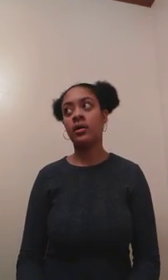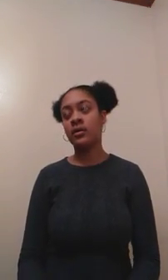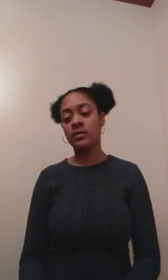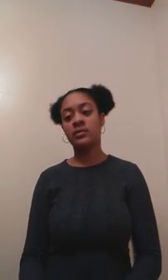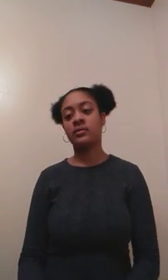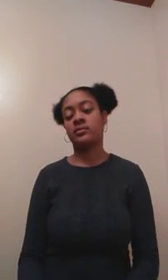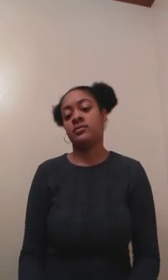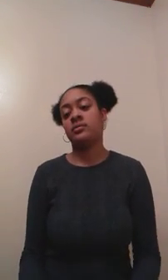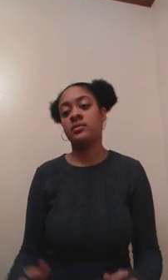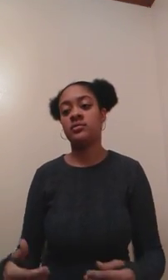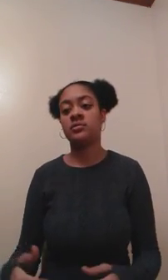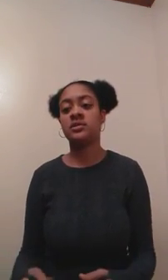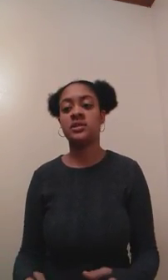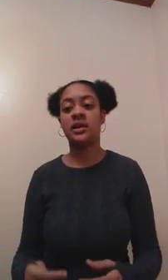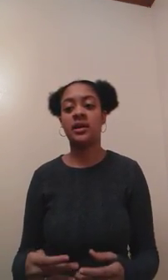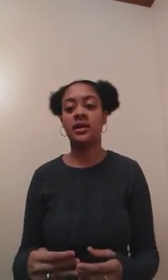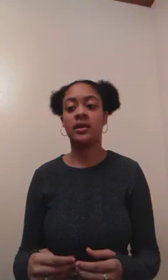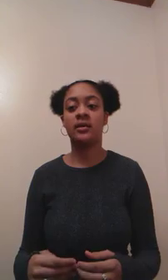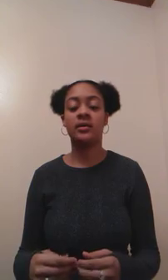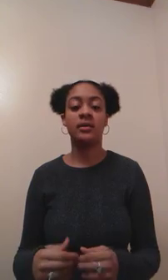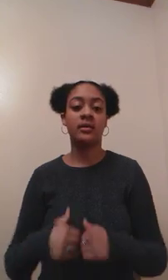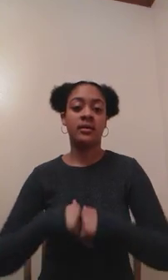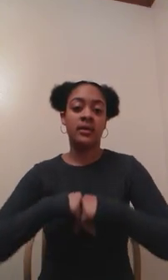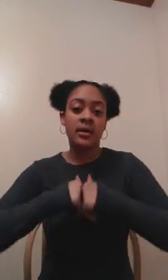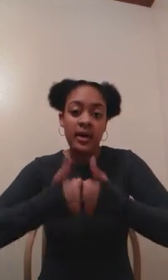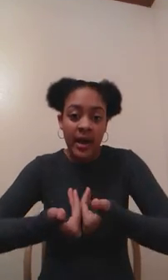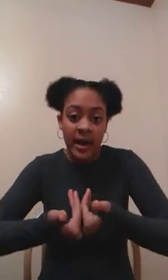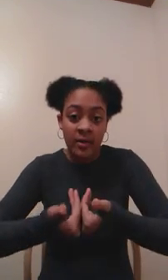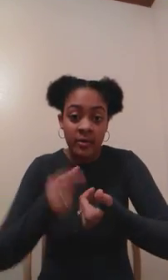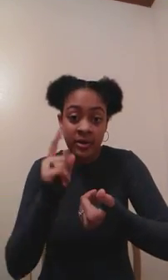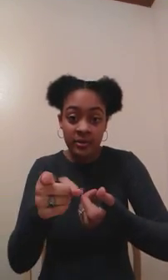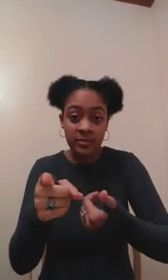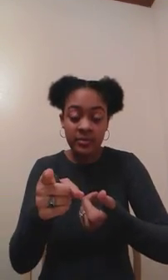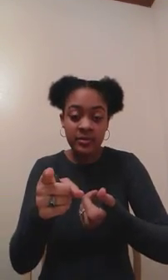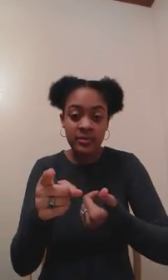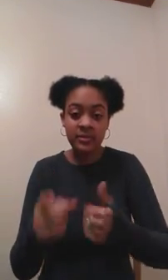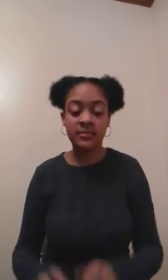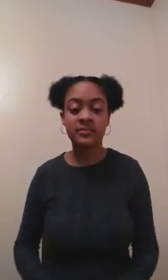or you could say, how are you?